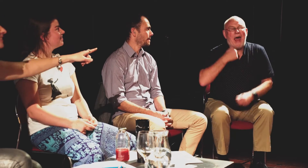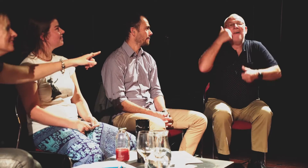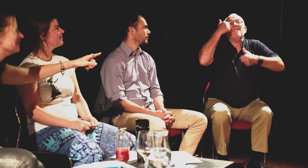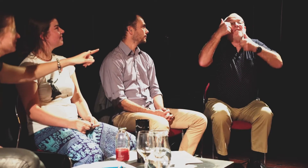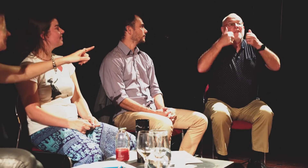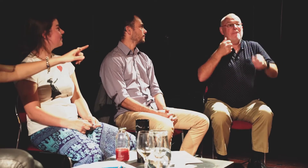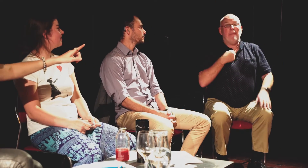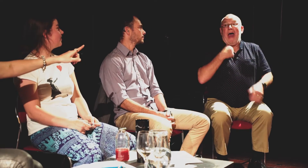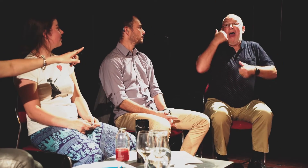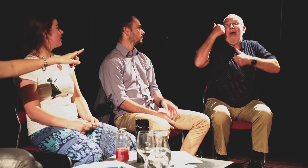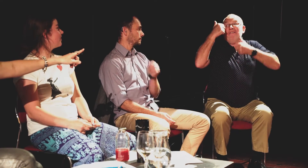Tony.